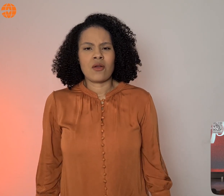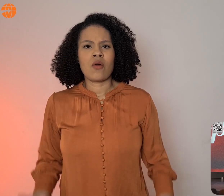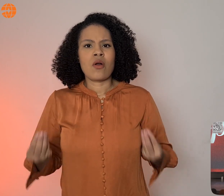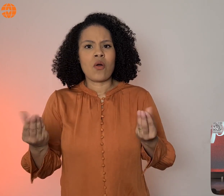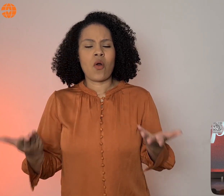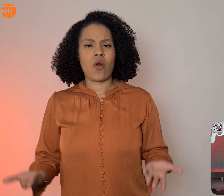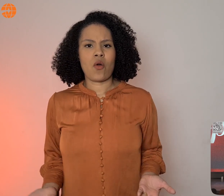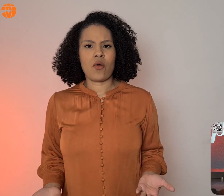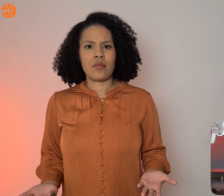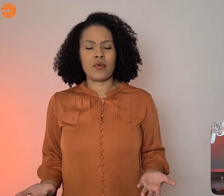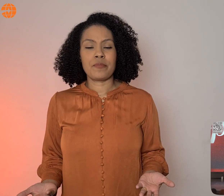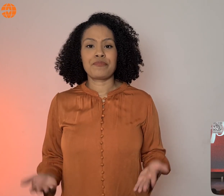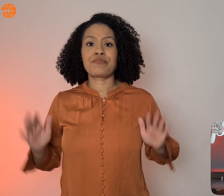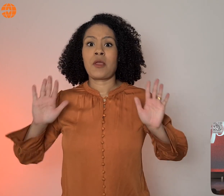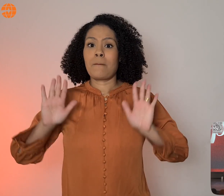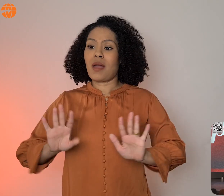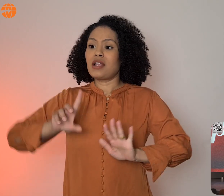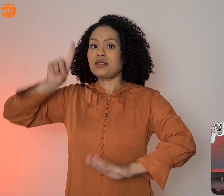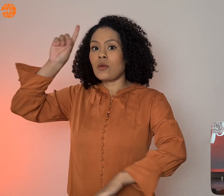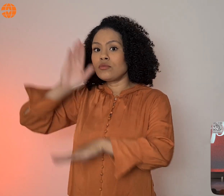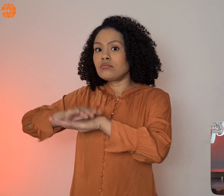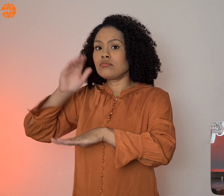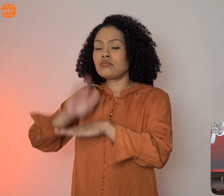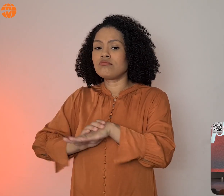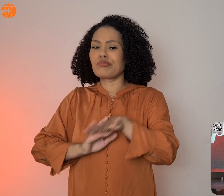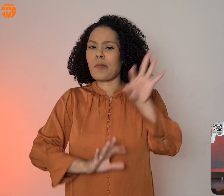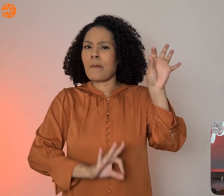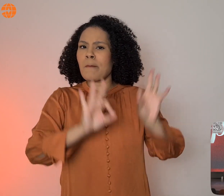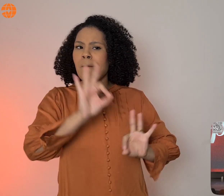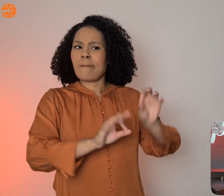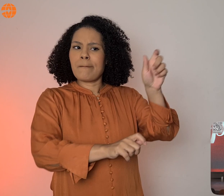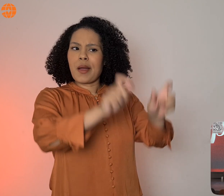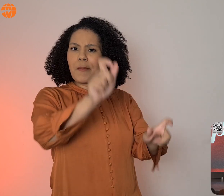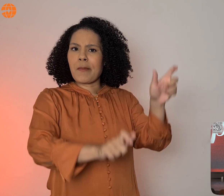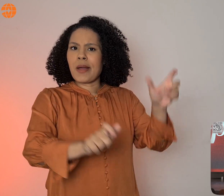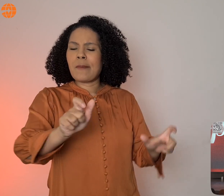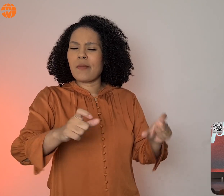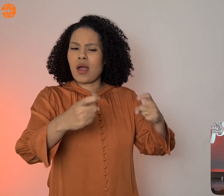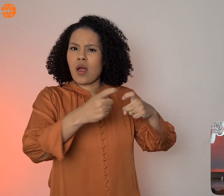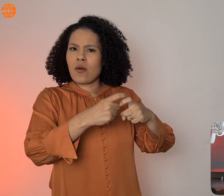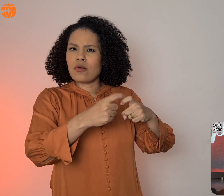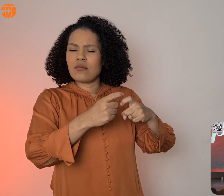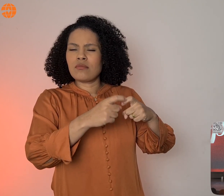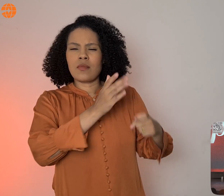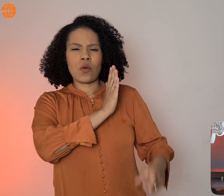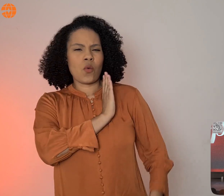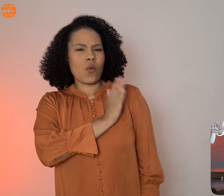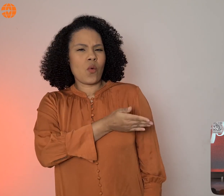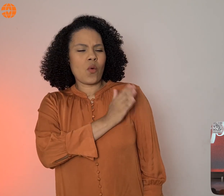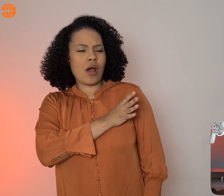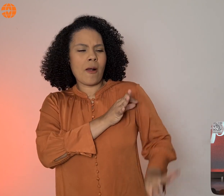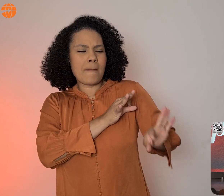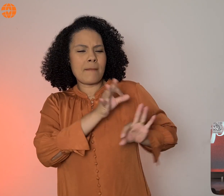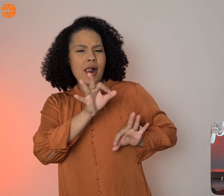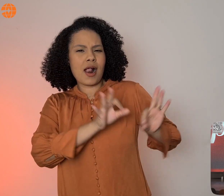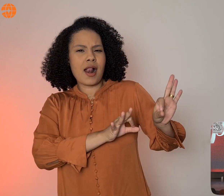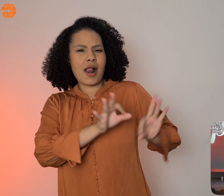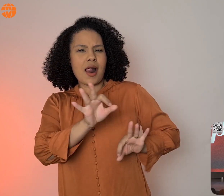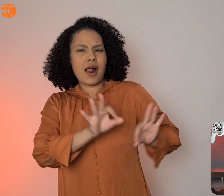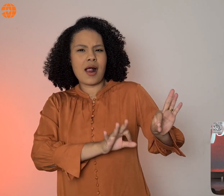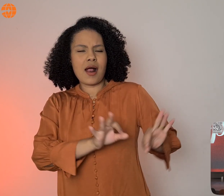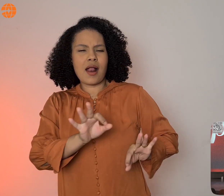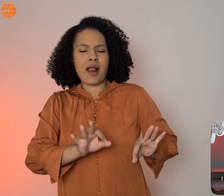doctor who may be operating on your heart to beat. Mas é Deus que faz até mesmo com que o coração do médico que